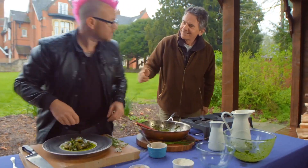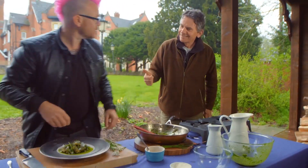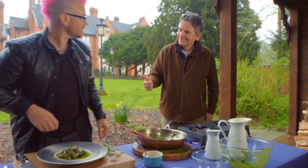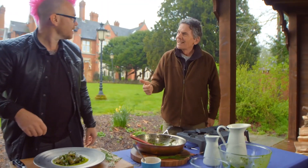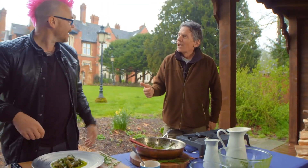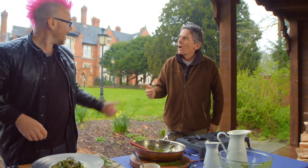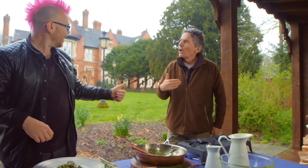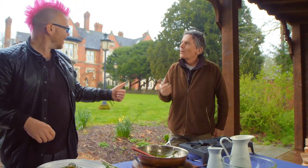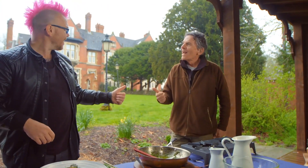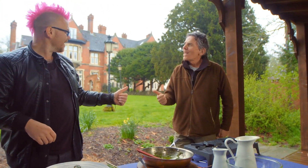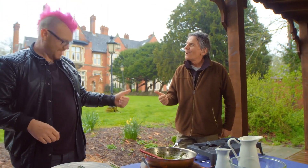Hi,